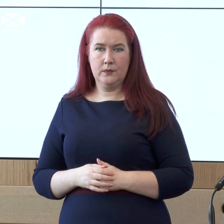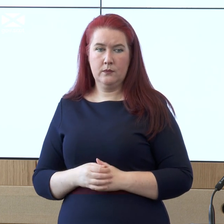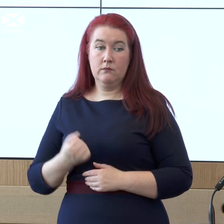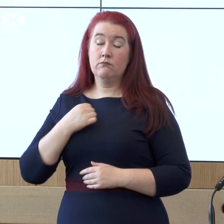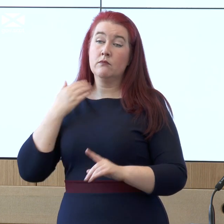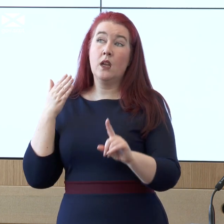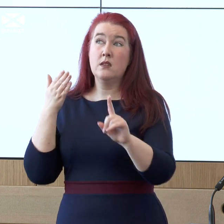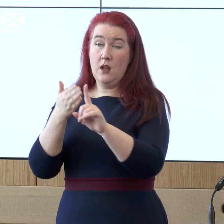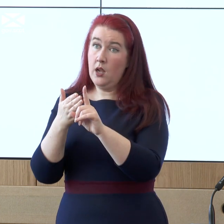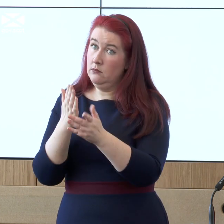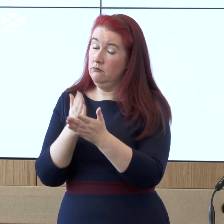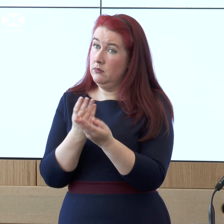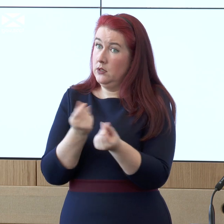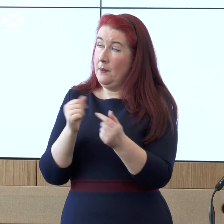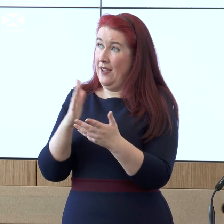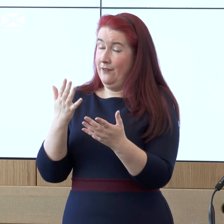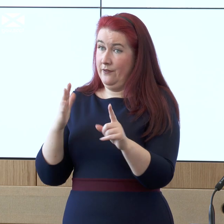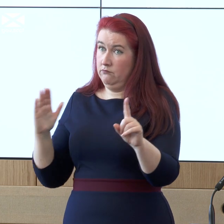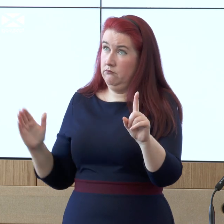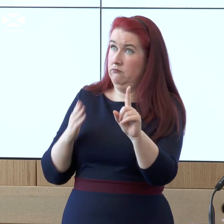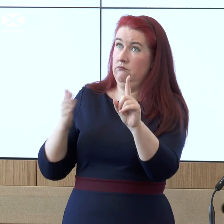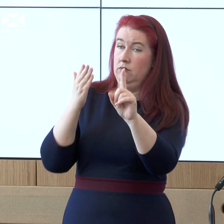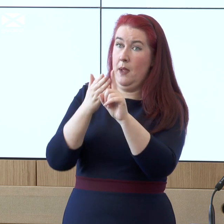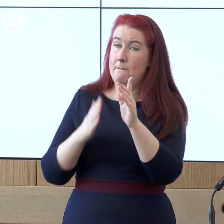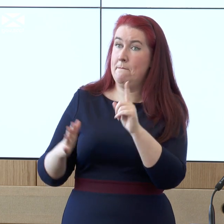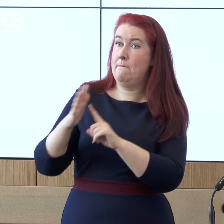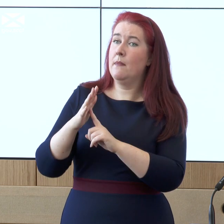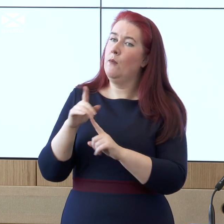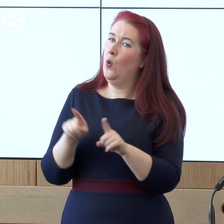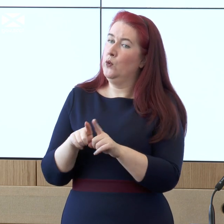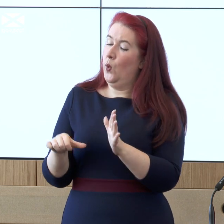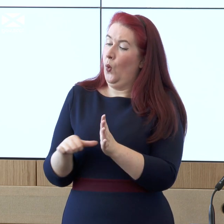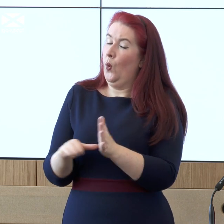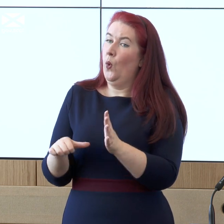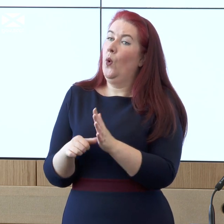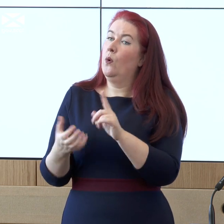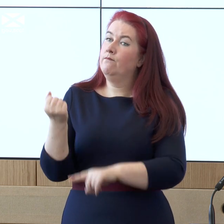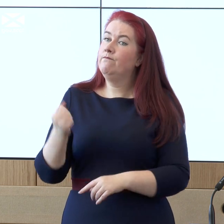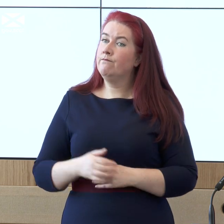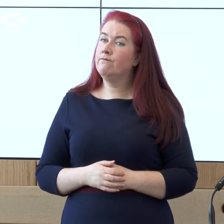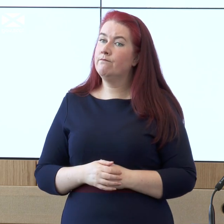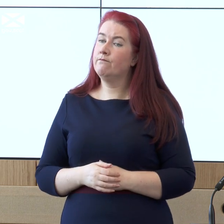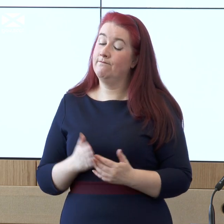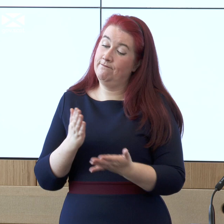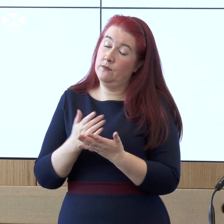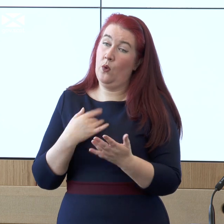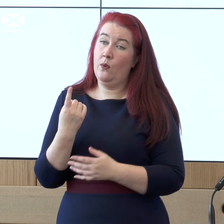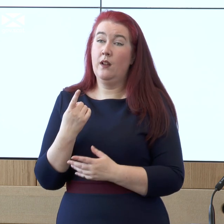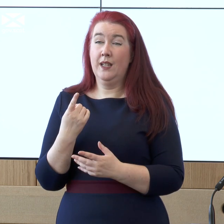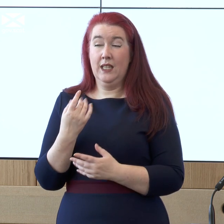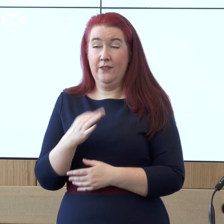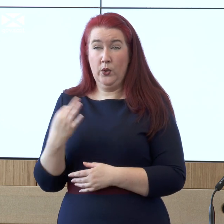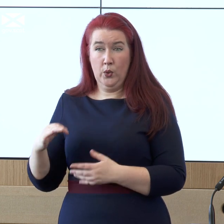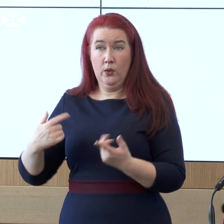just amongst the most ambitious anywhere in the world, they are also amongst the toughest. For instance, we're one of very few countries to have